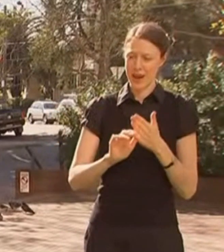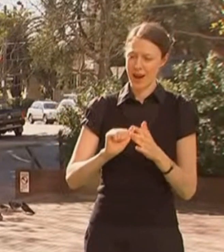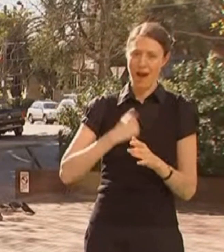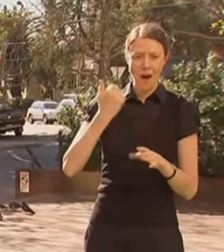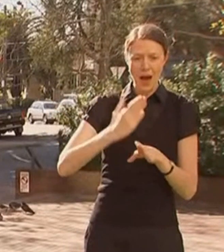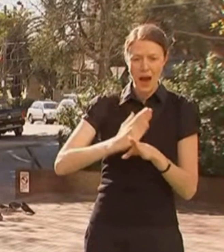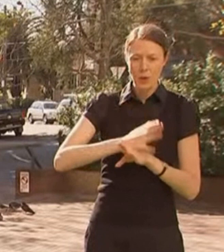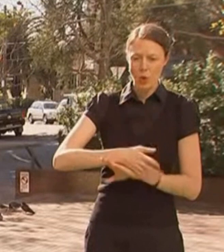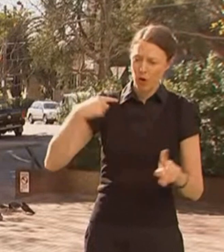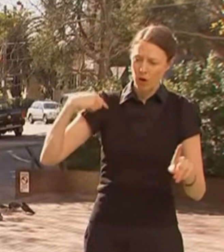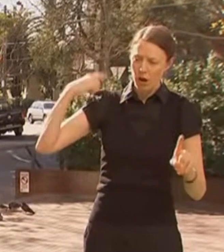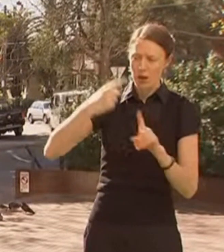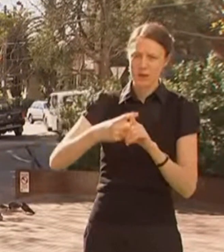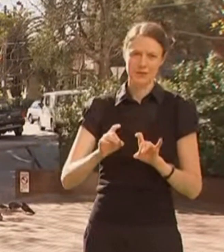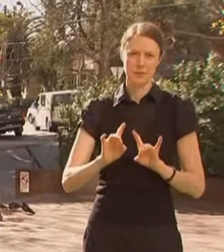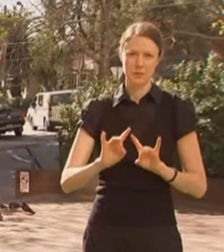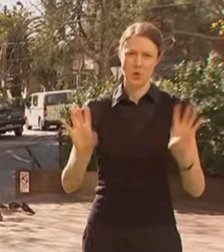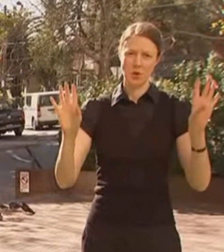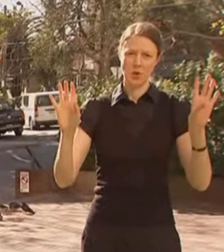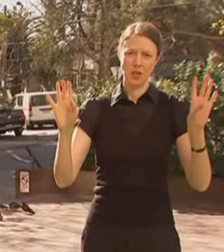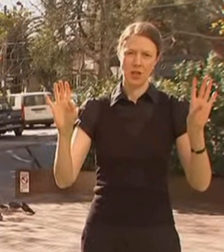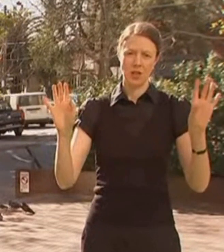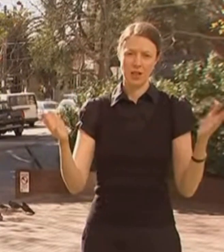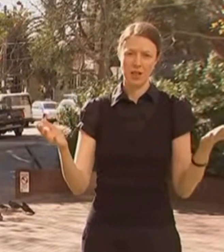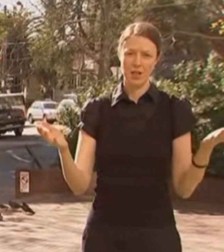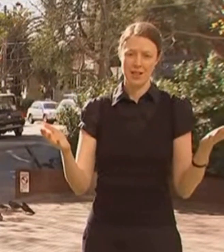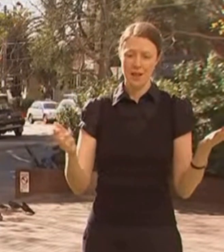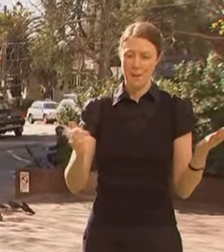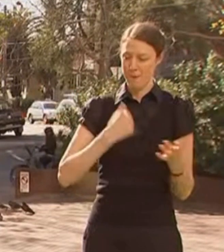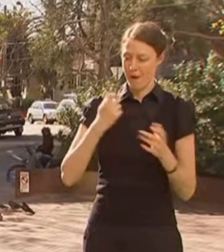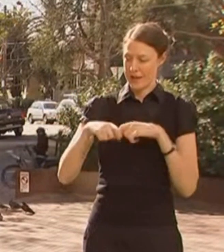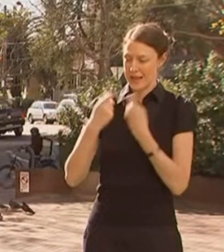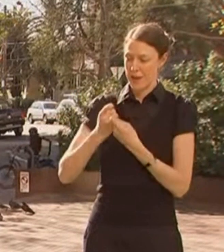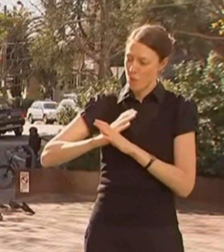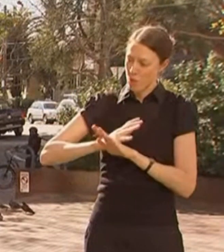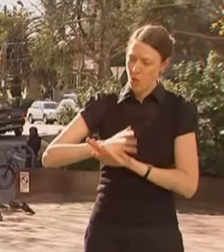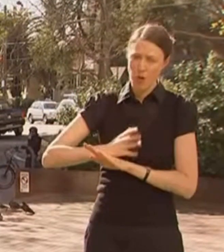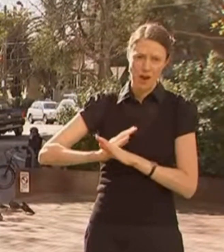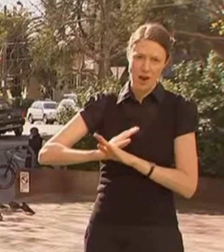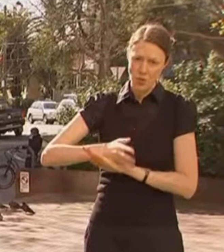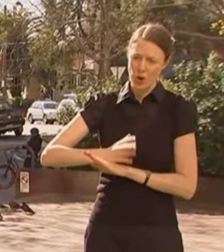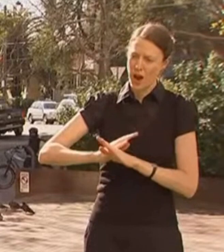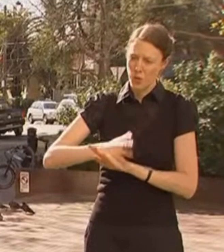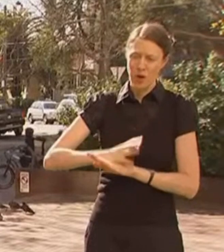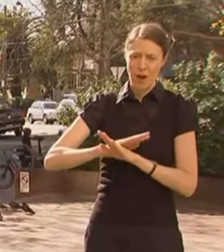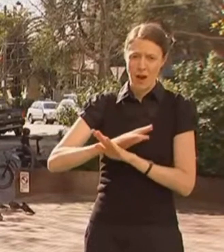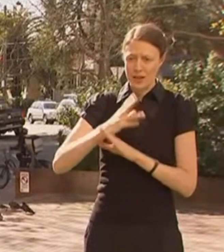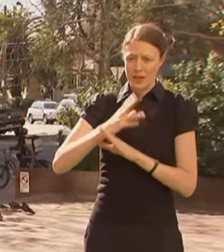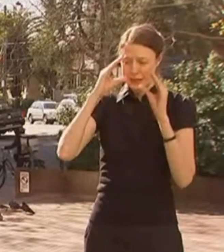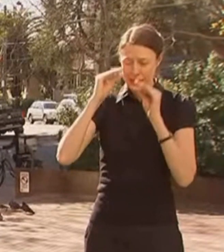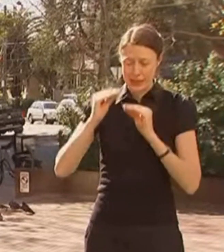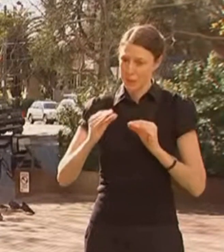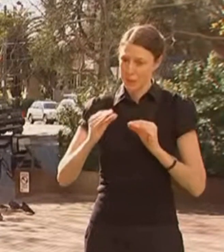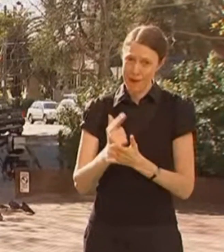you don't take any chances, because I completely am concerned about an outbreak or a